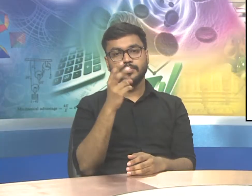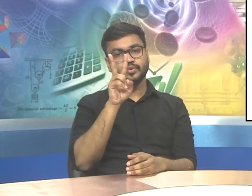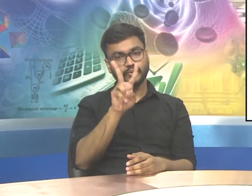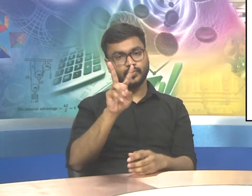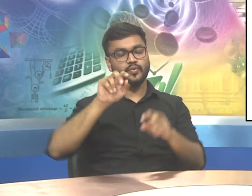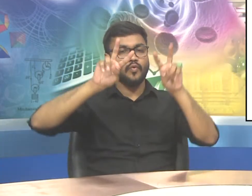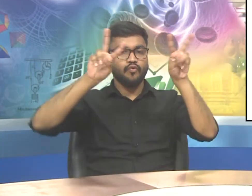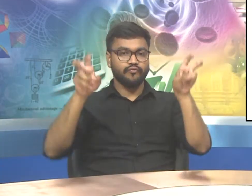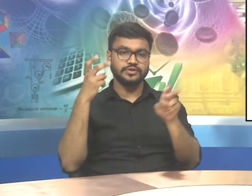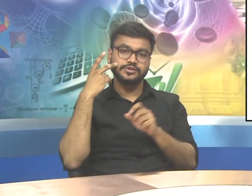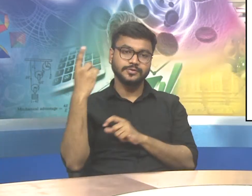Lesson number 2,